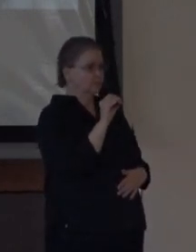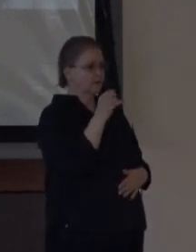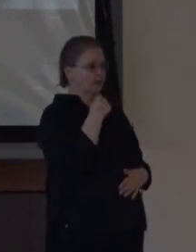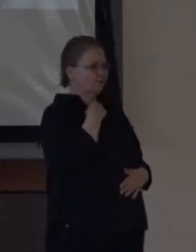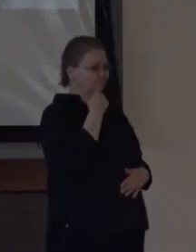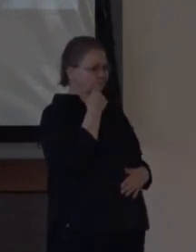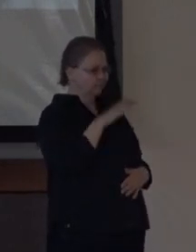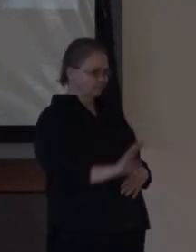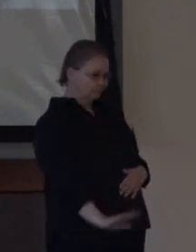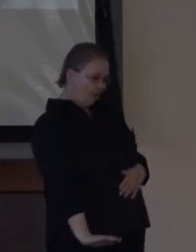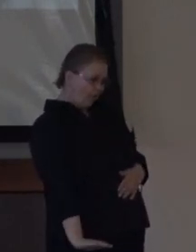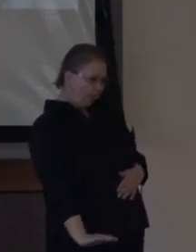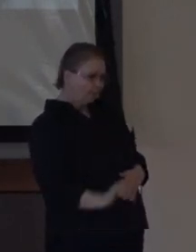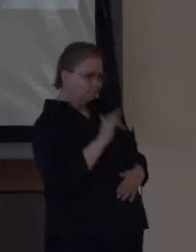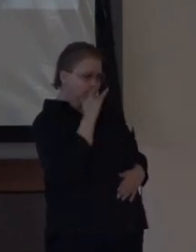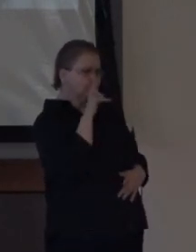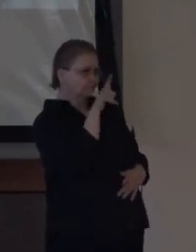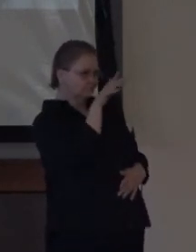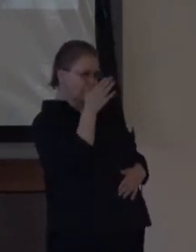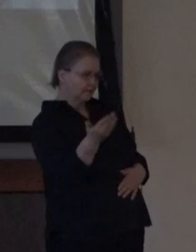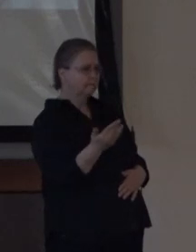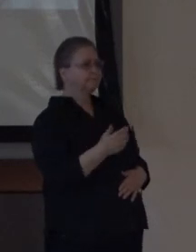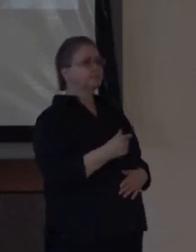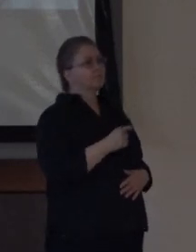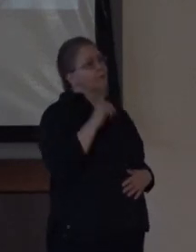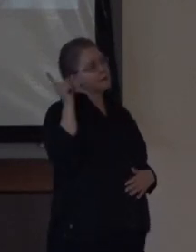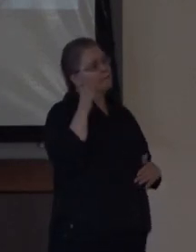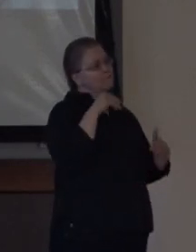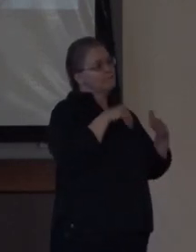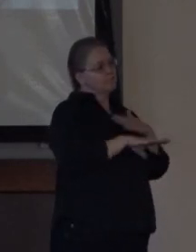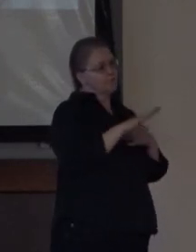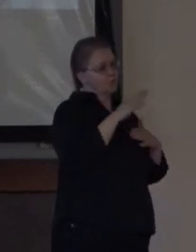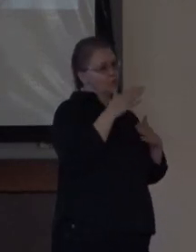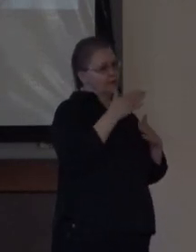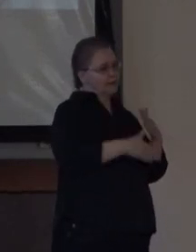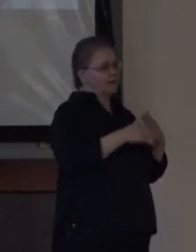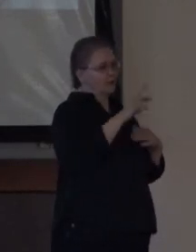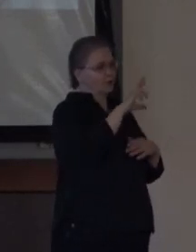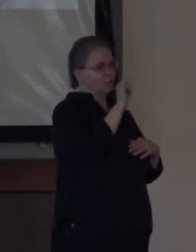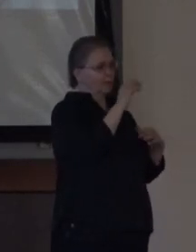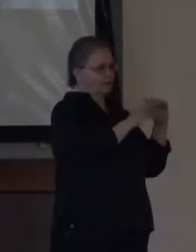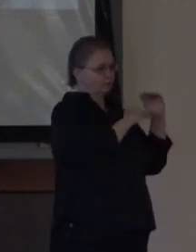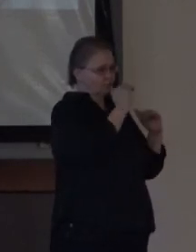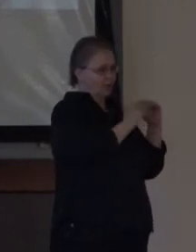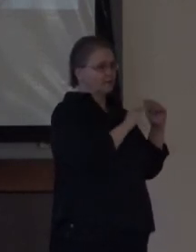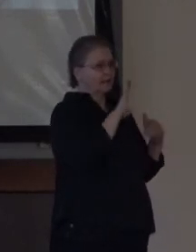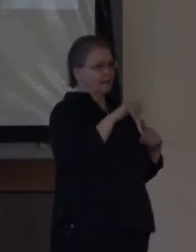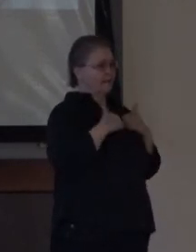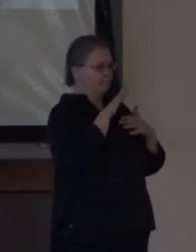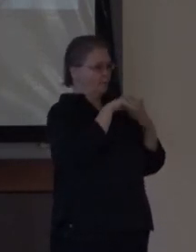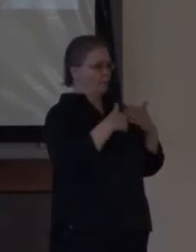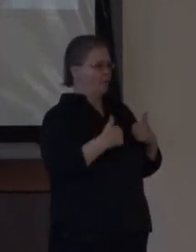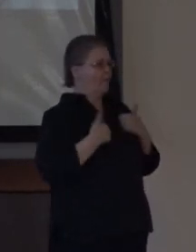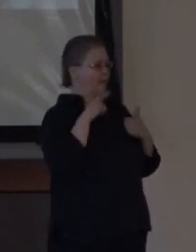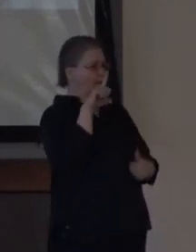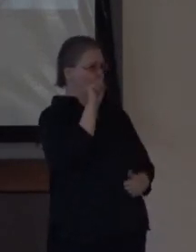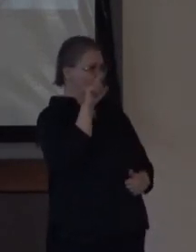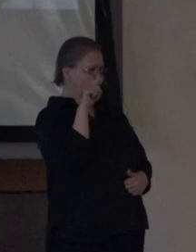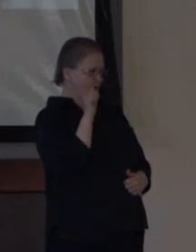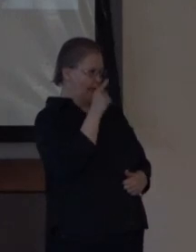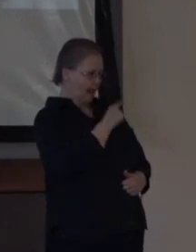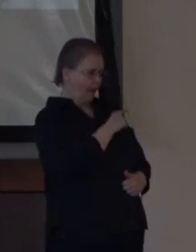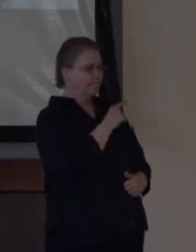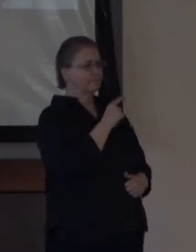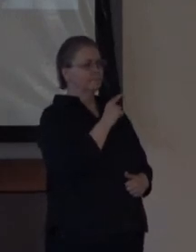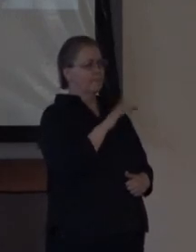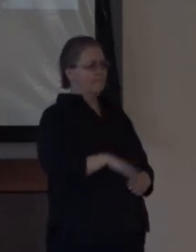was just a small child when he passed away. But he was born near the end of Reconstruction, lived his whole life in Louisiana, in the same county,